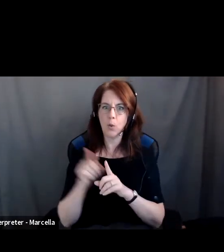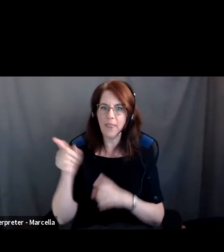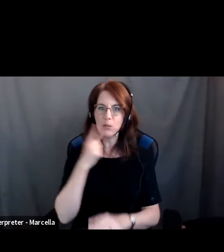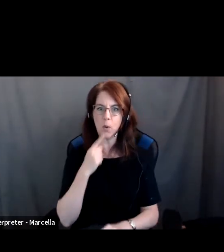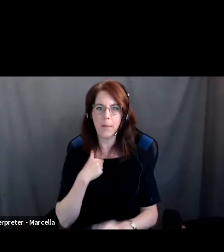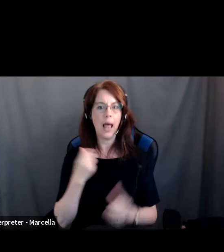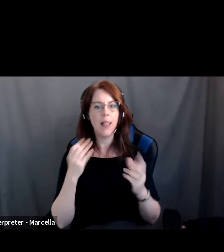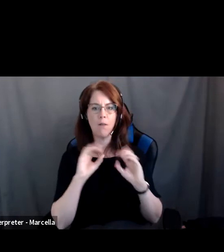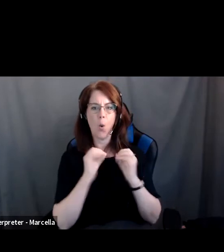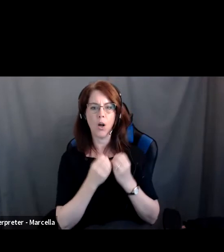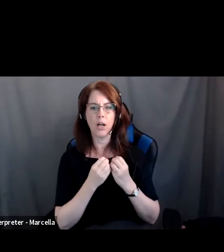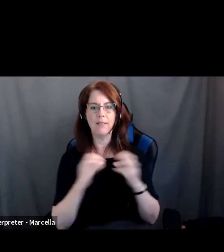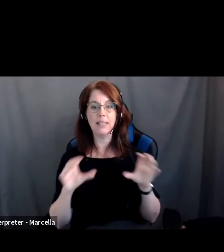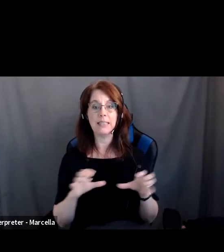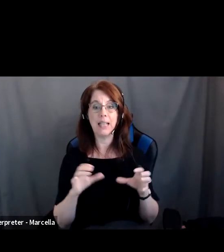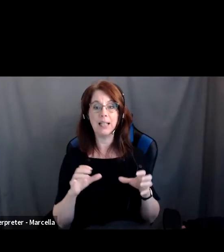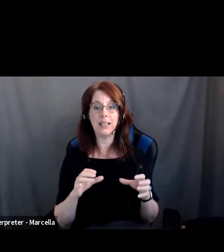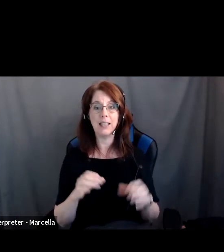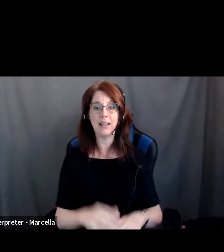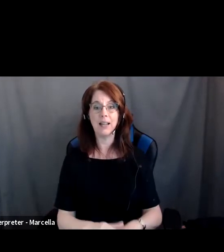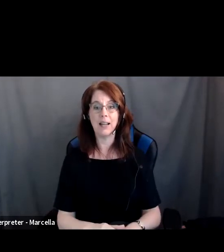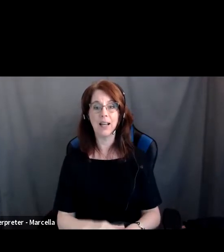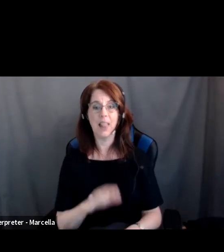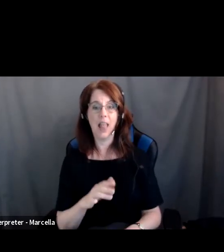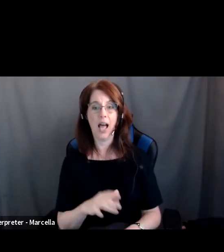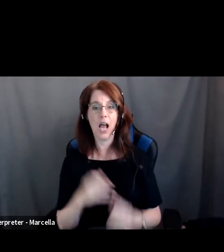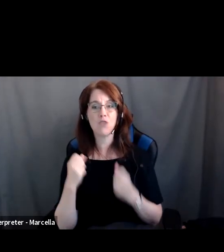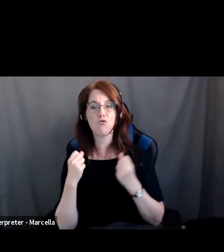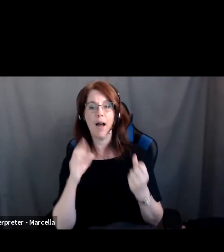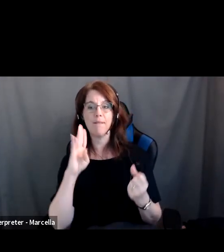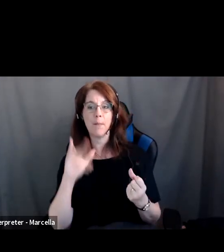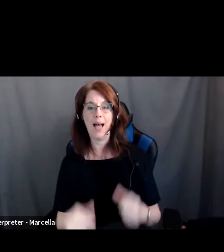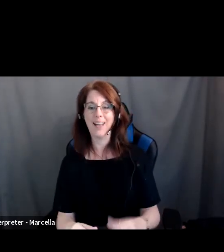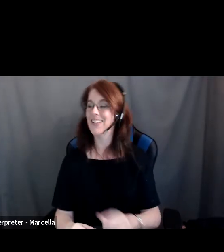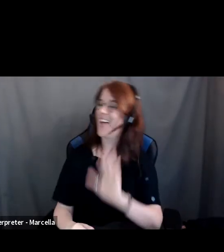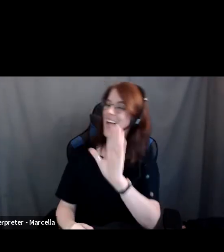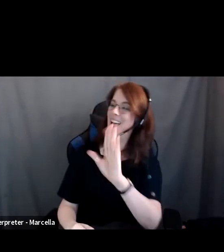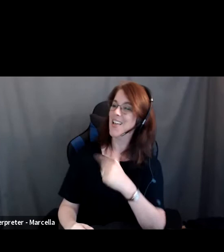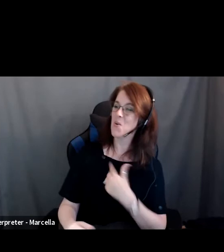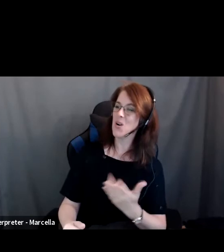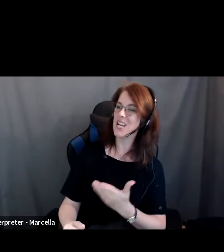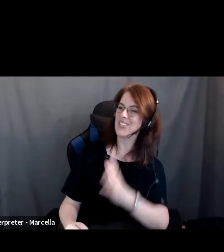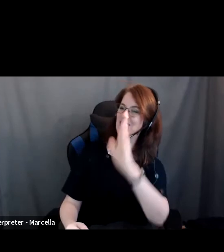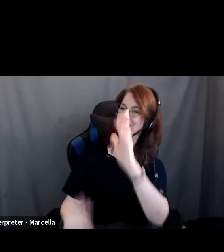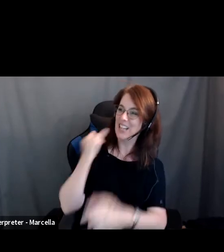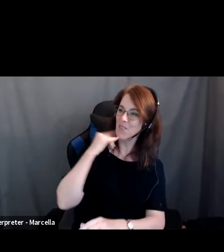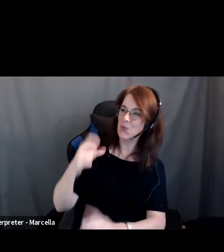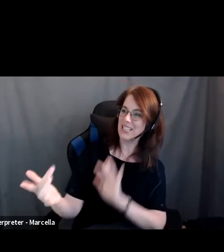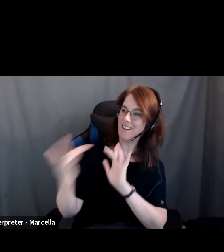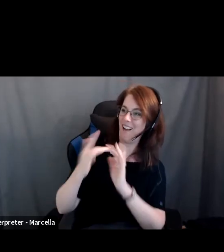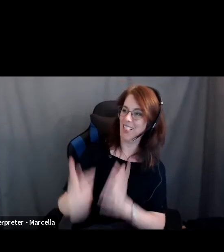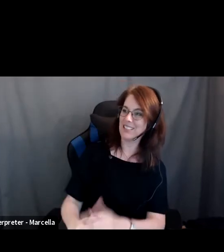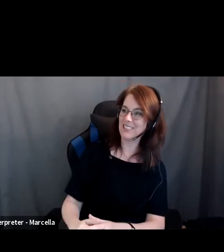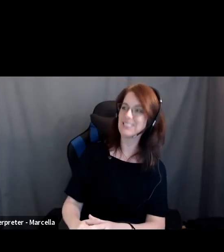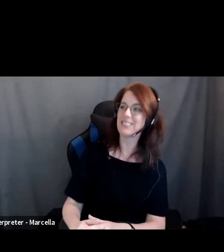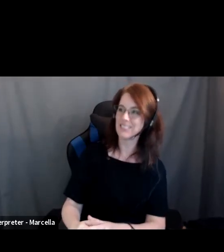lot of organizations have done. They've kind of done like a drive-by and, you know, said, hey, we're here. If you need us, call us, but not